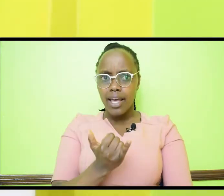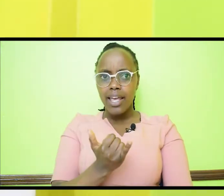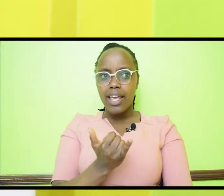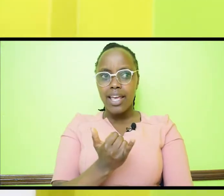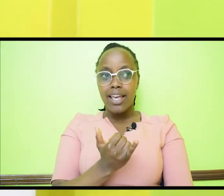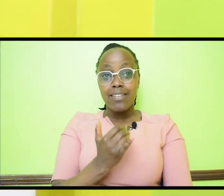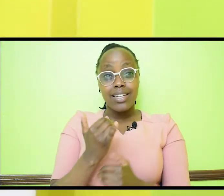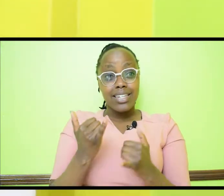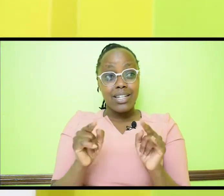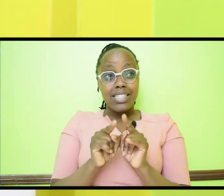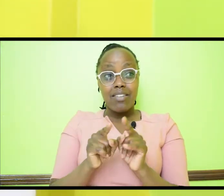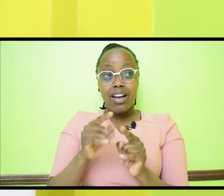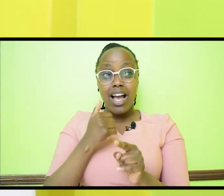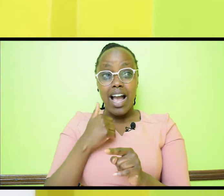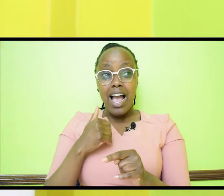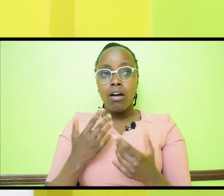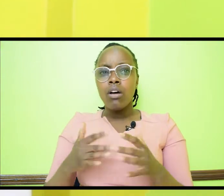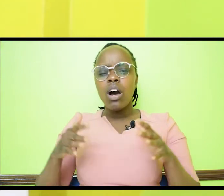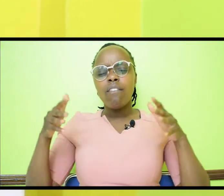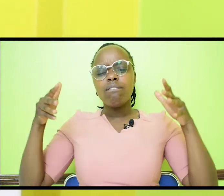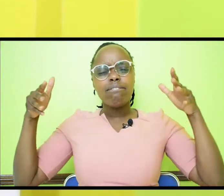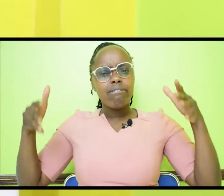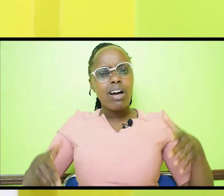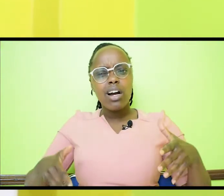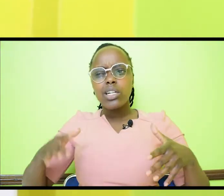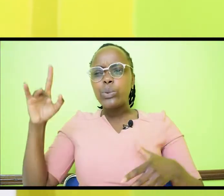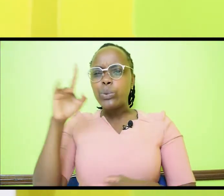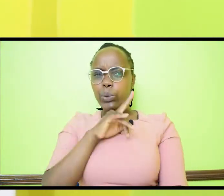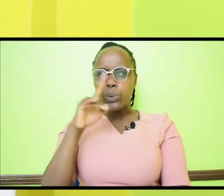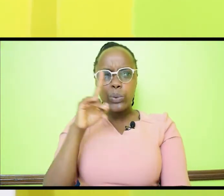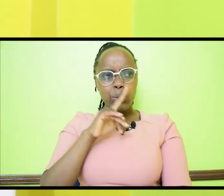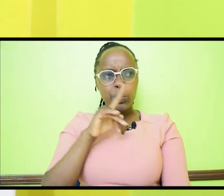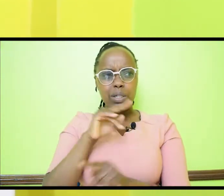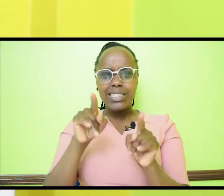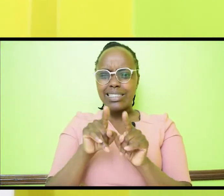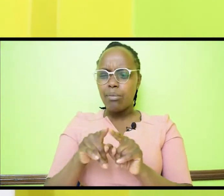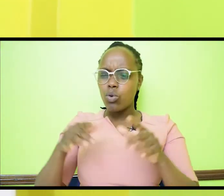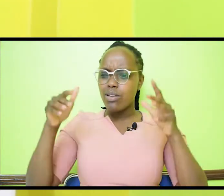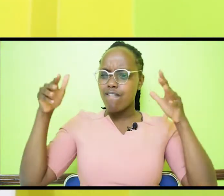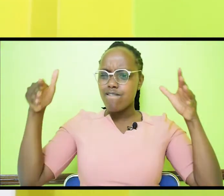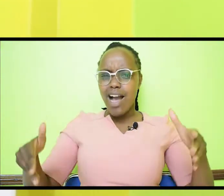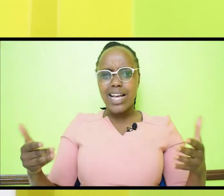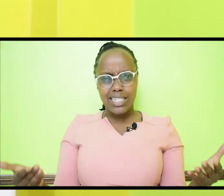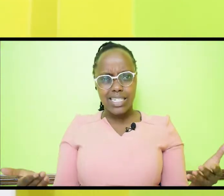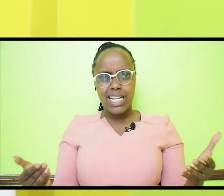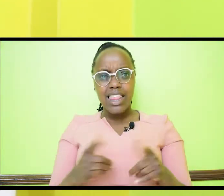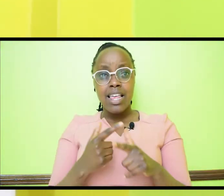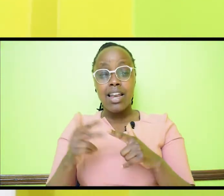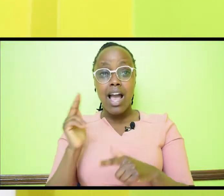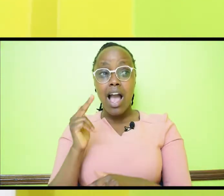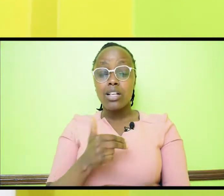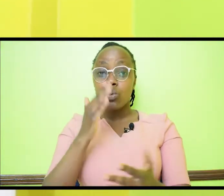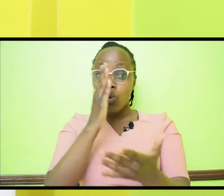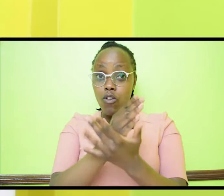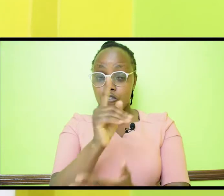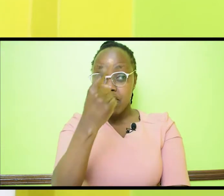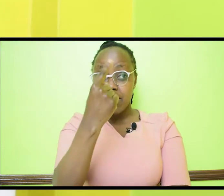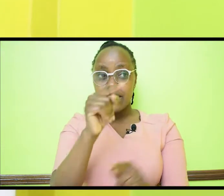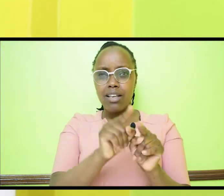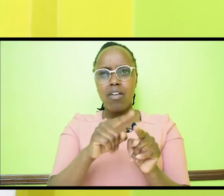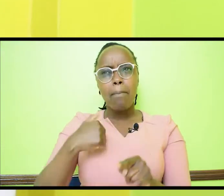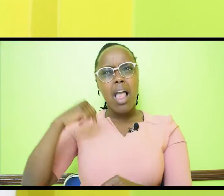because apparently she had added so much weight and we didn't know she was pregnant. So we had to